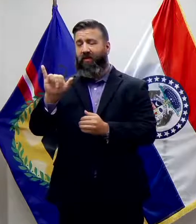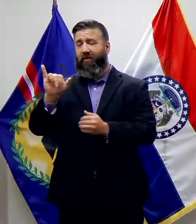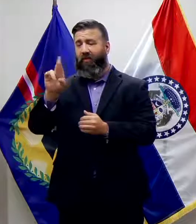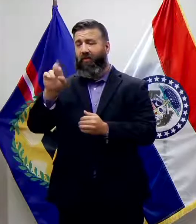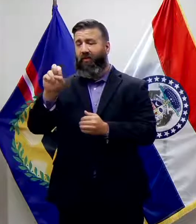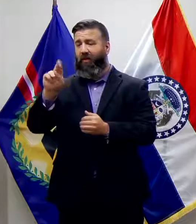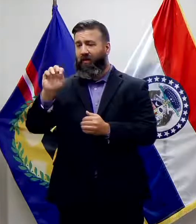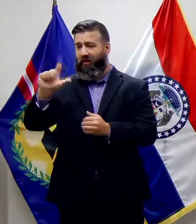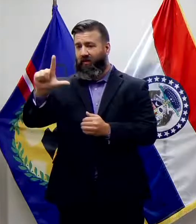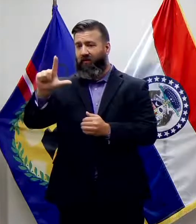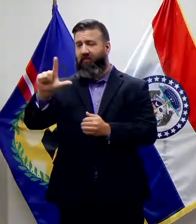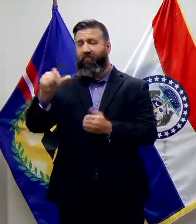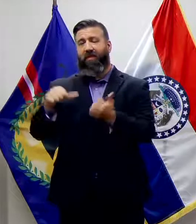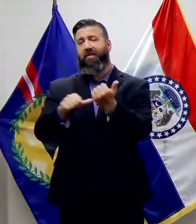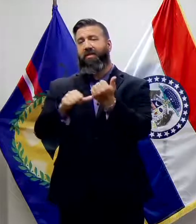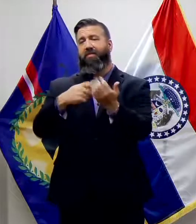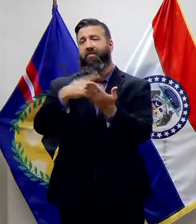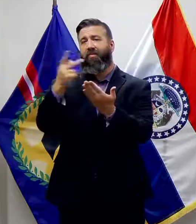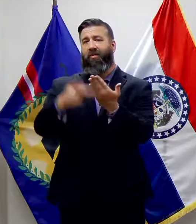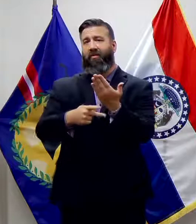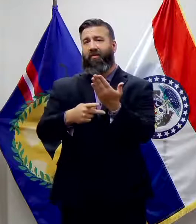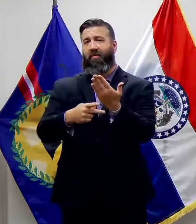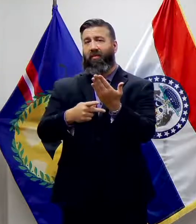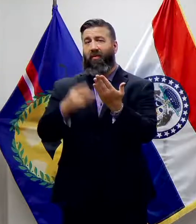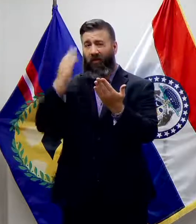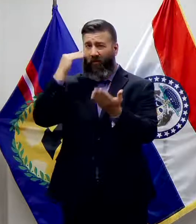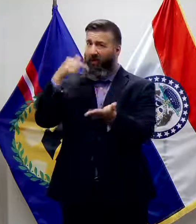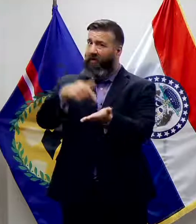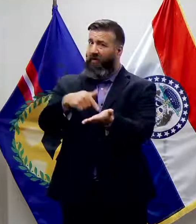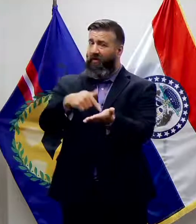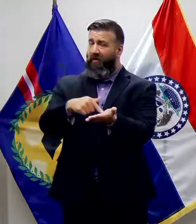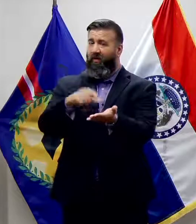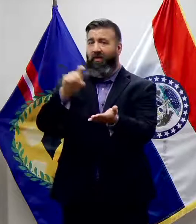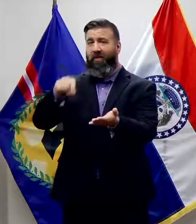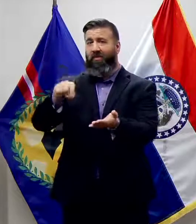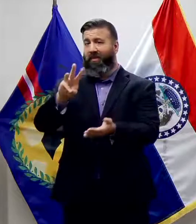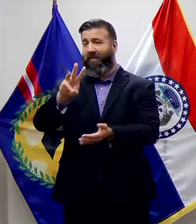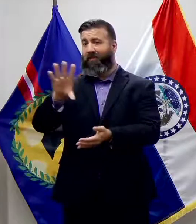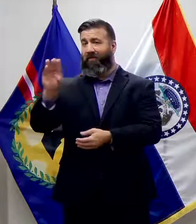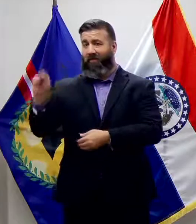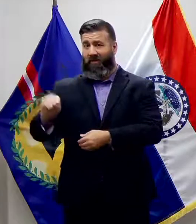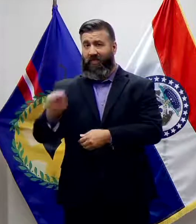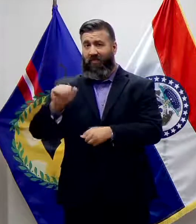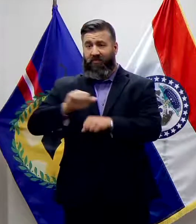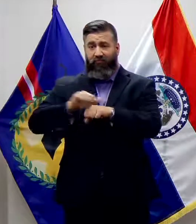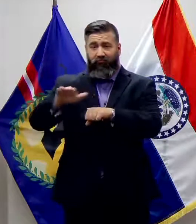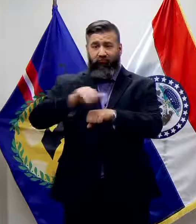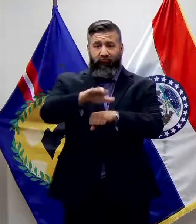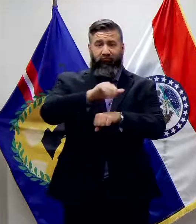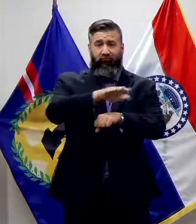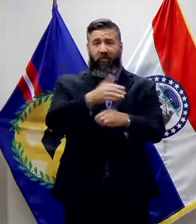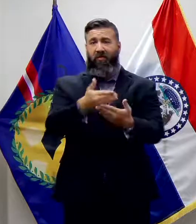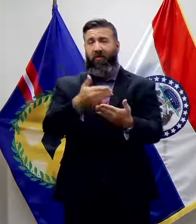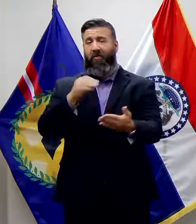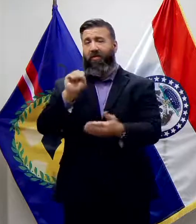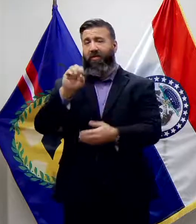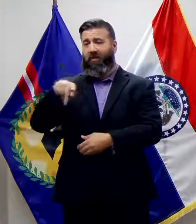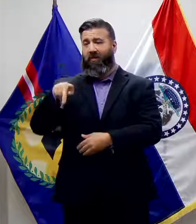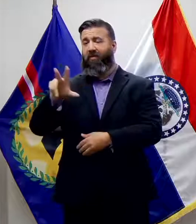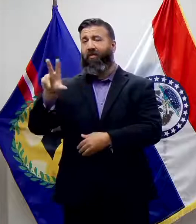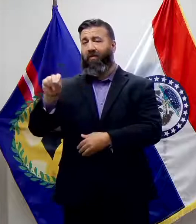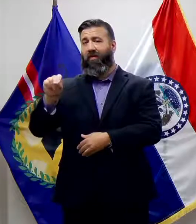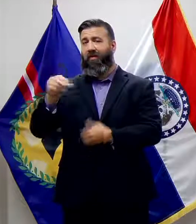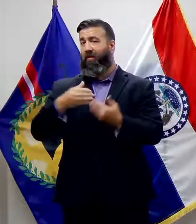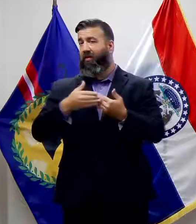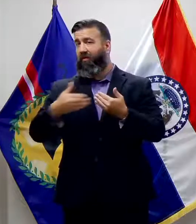We had to get at least 65% of the funds out the door by September 30th, and the remainder into the hands of landlords and tenants by the end of the